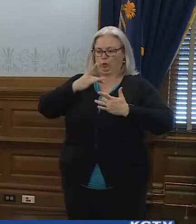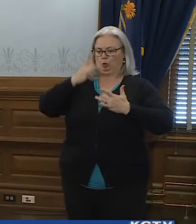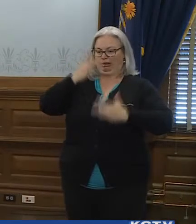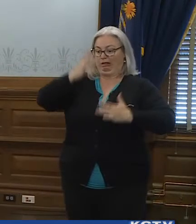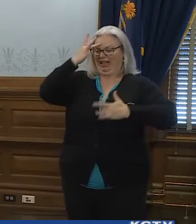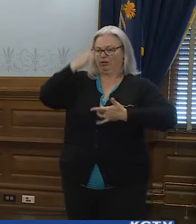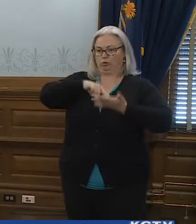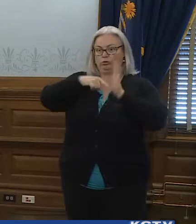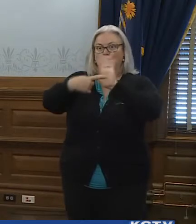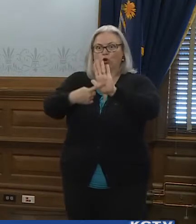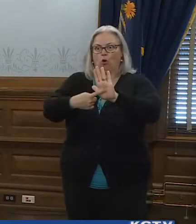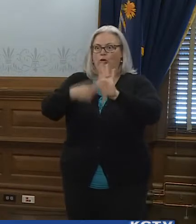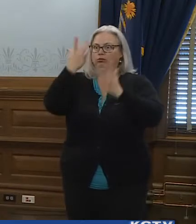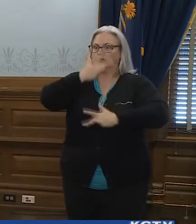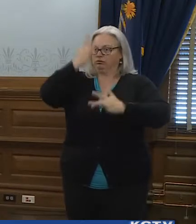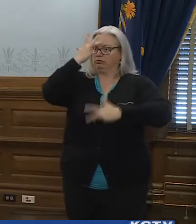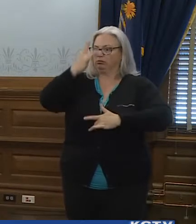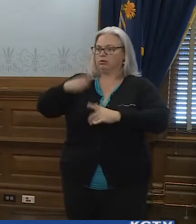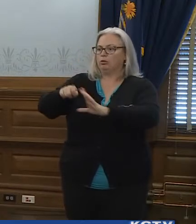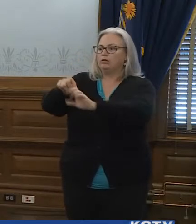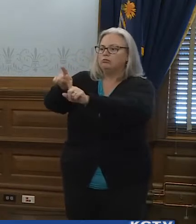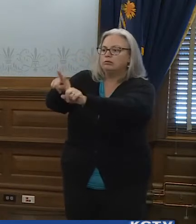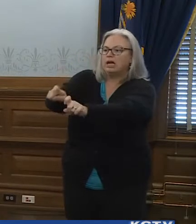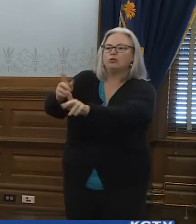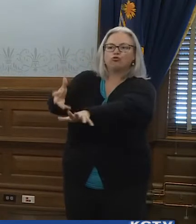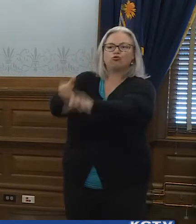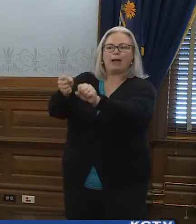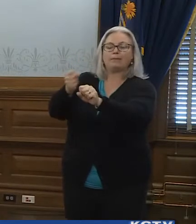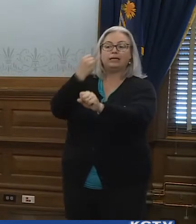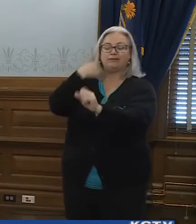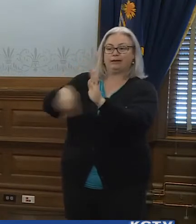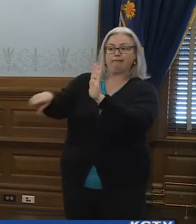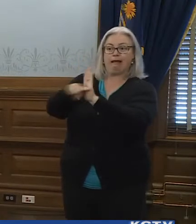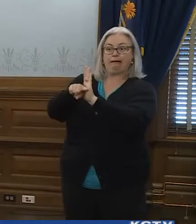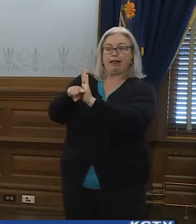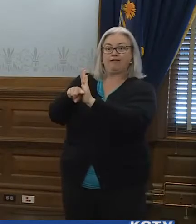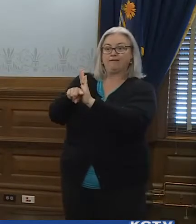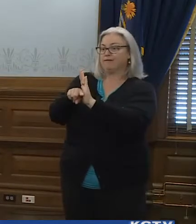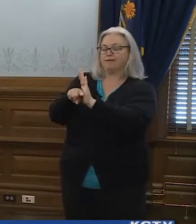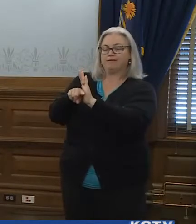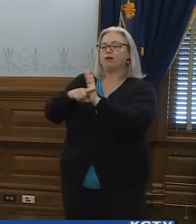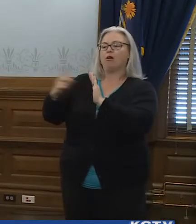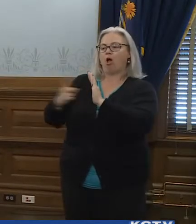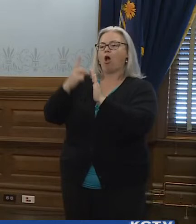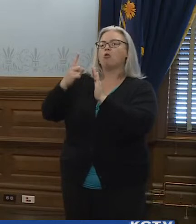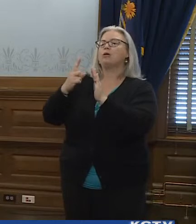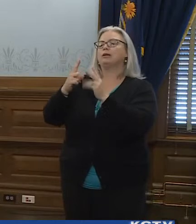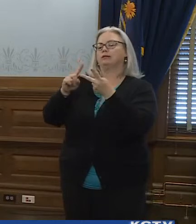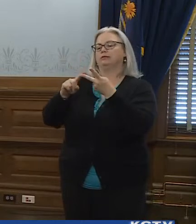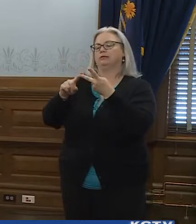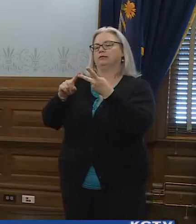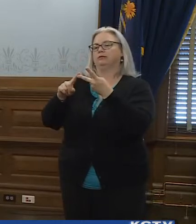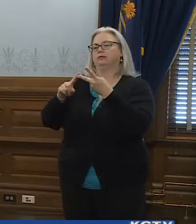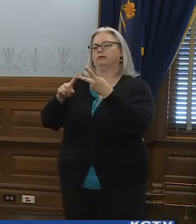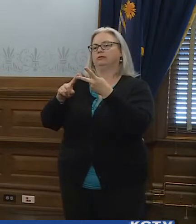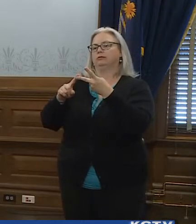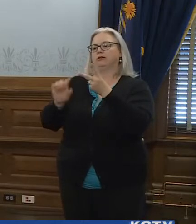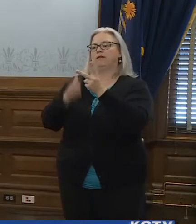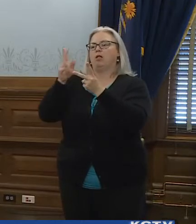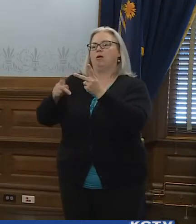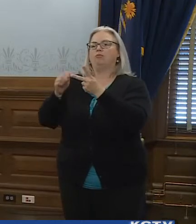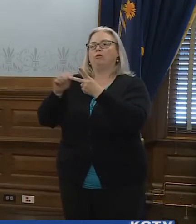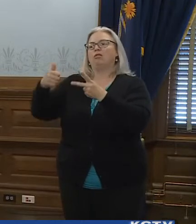has any symptoms, and we do the rapid test, if it's negative, we always pair it with the